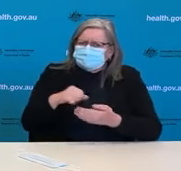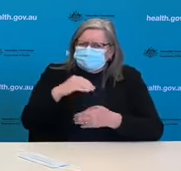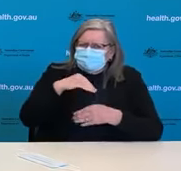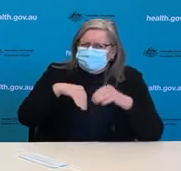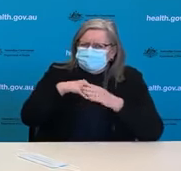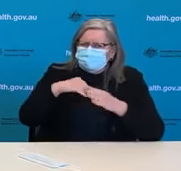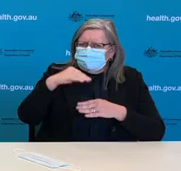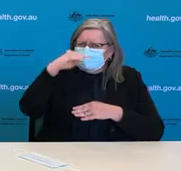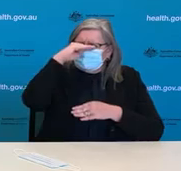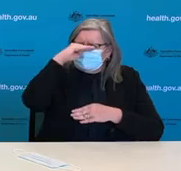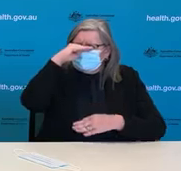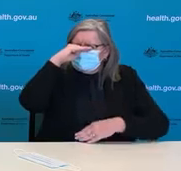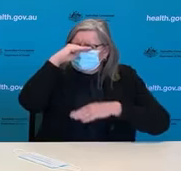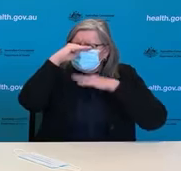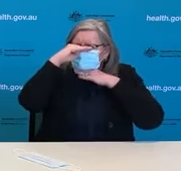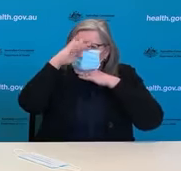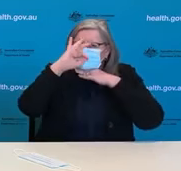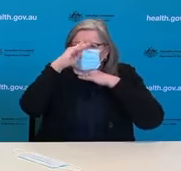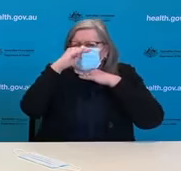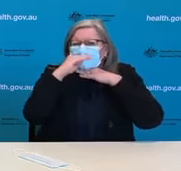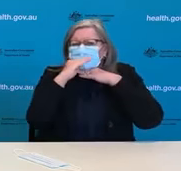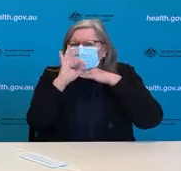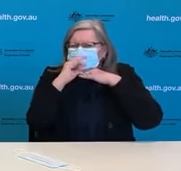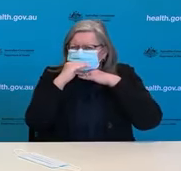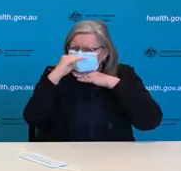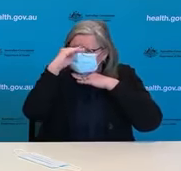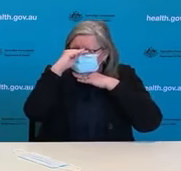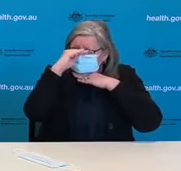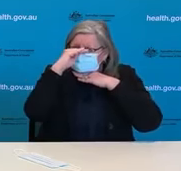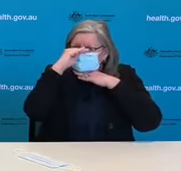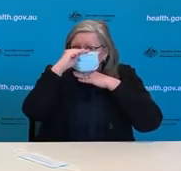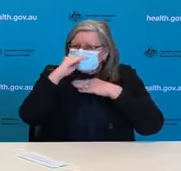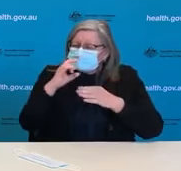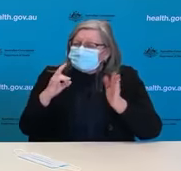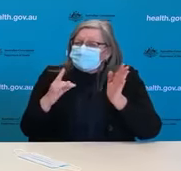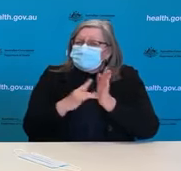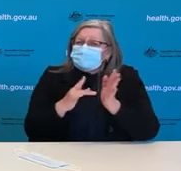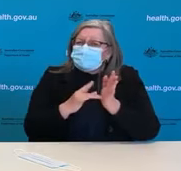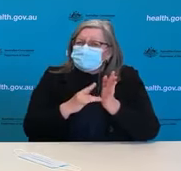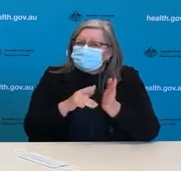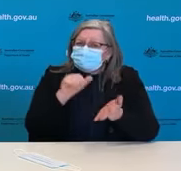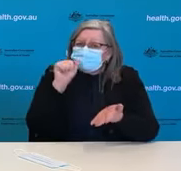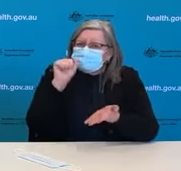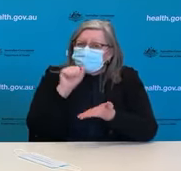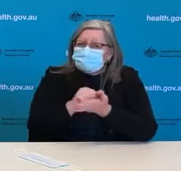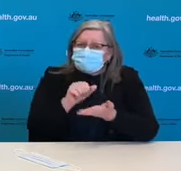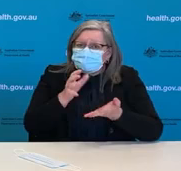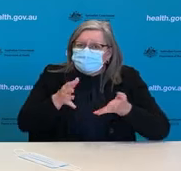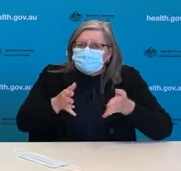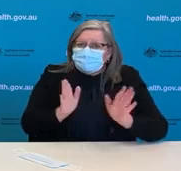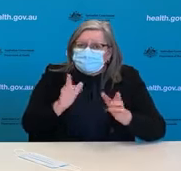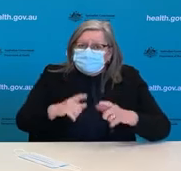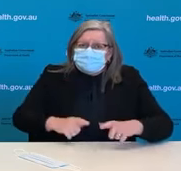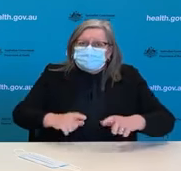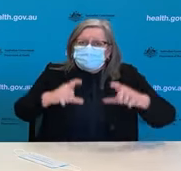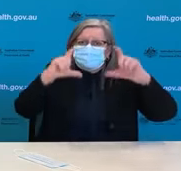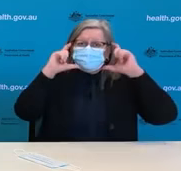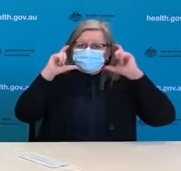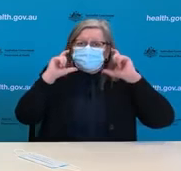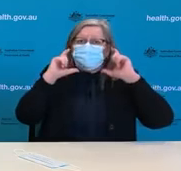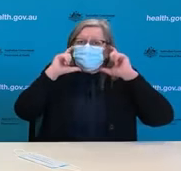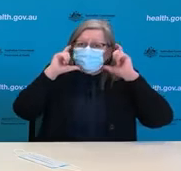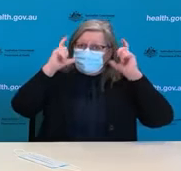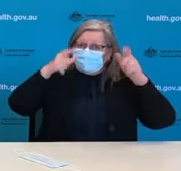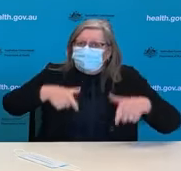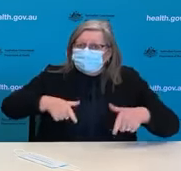your nose. It's also very important that you put your mask on and take your mask off properly. If you're